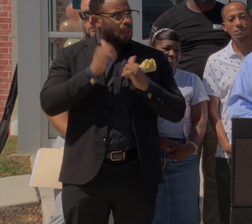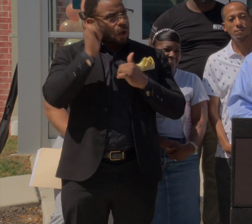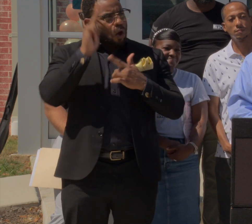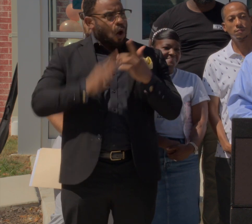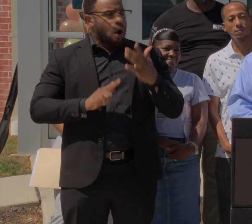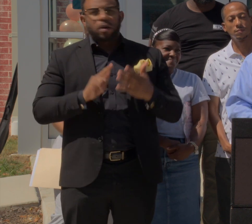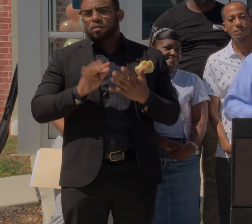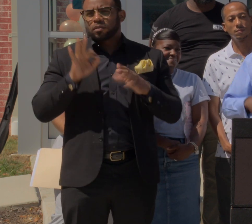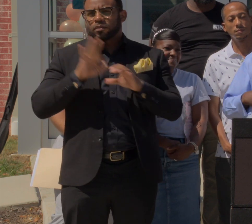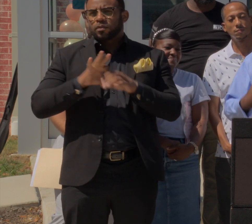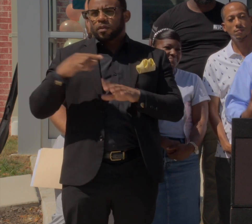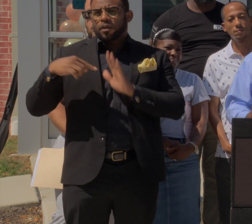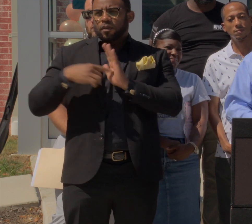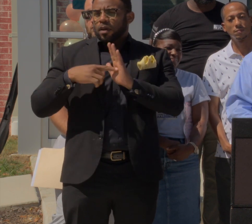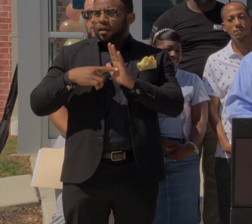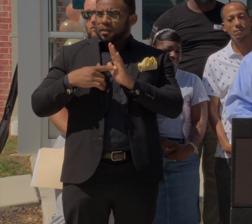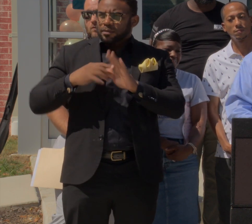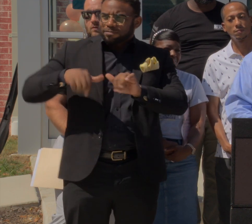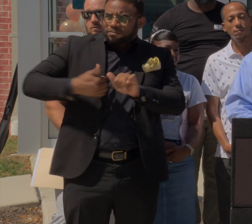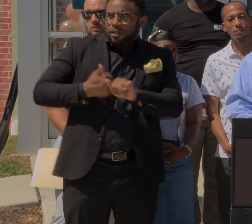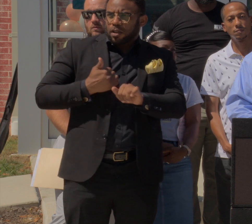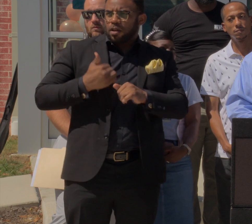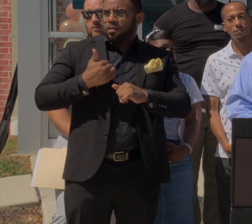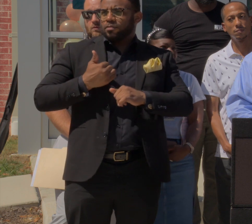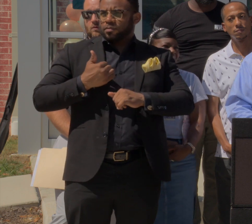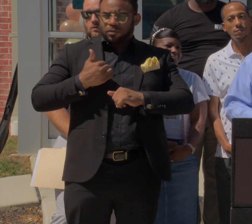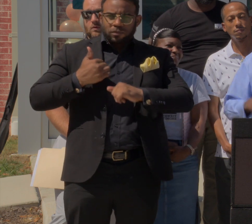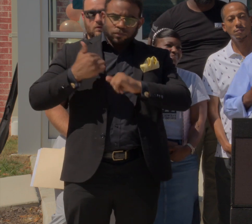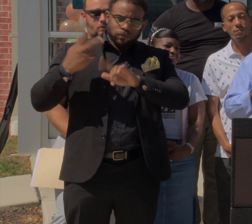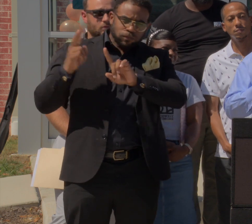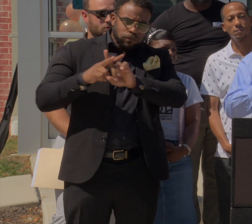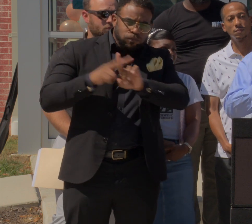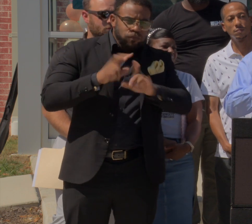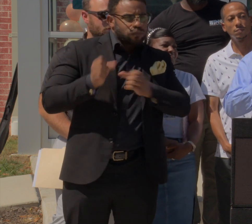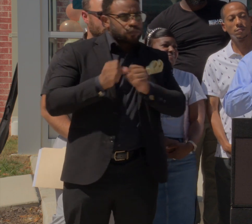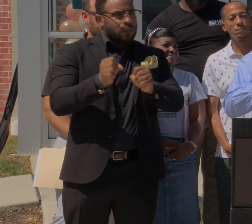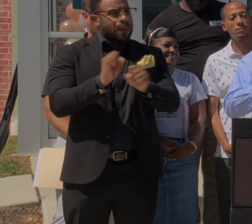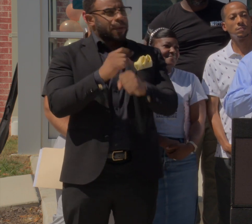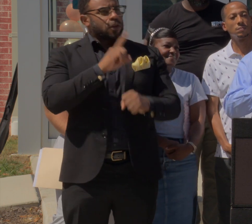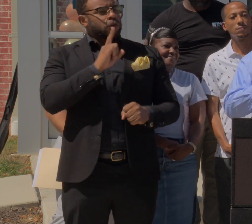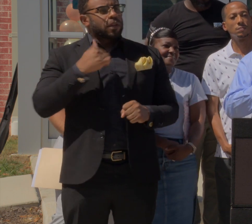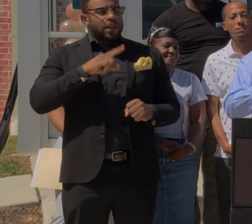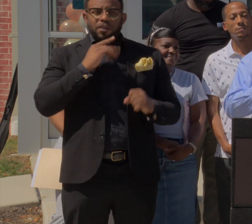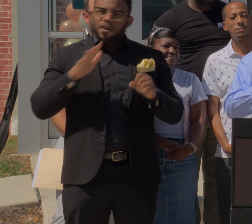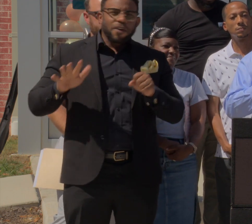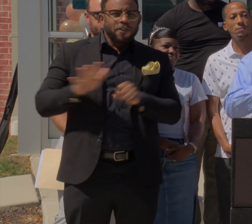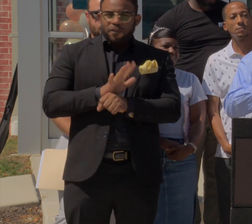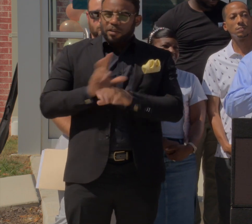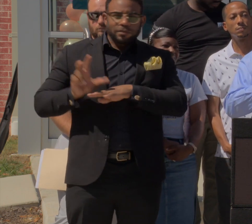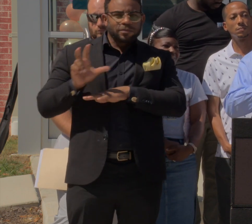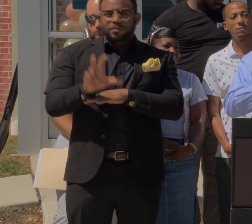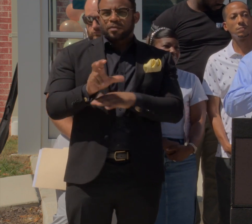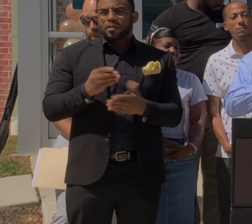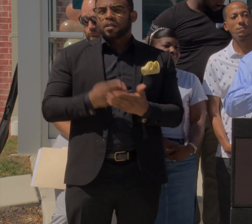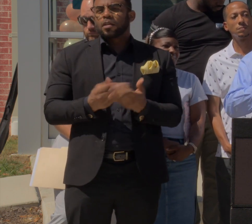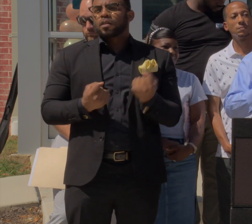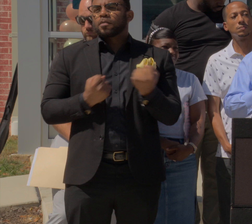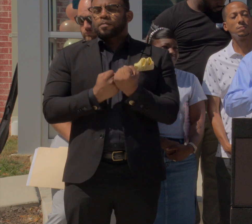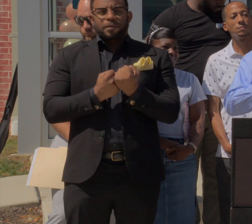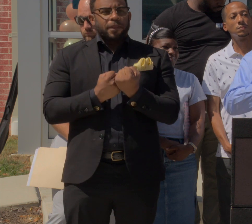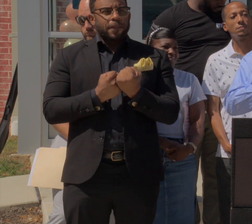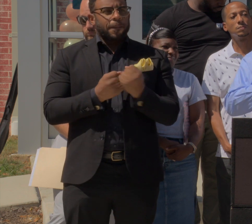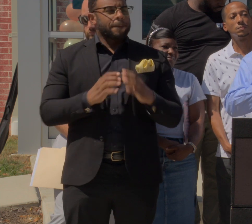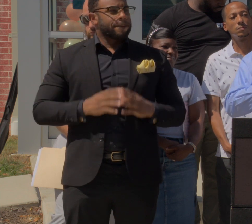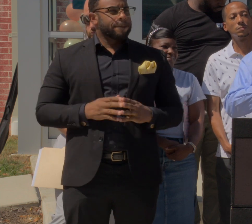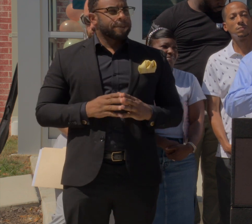elected officials who have gotten behind our Rec Rollout strategy and making sure that it's fully funded and that they're fully supported.